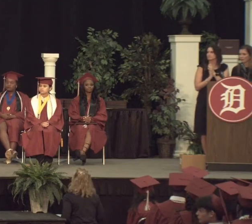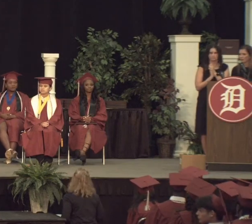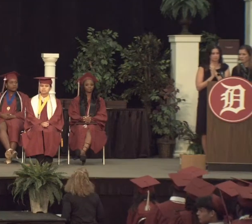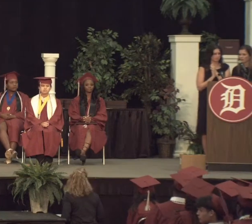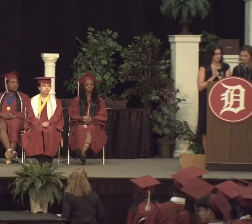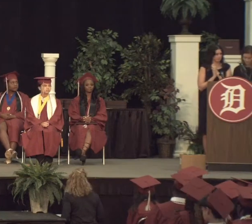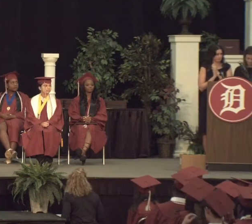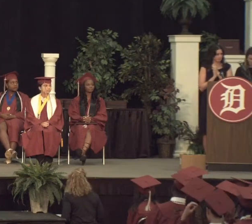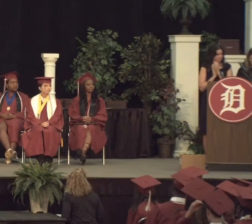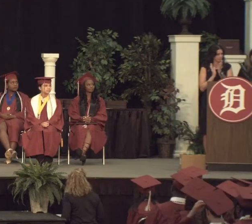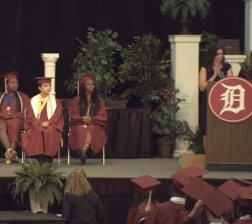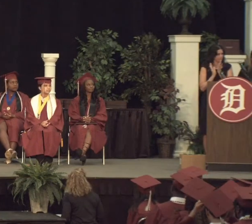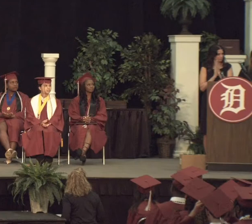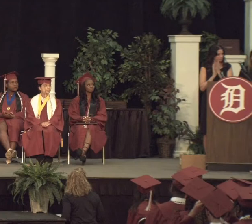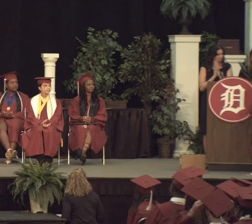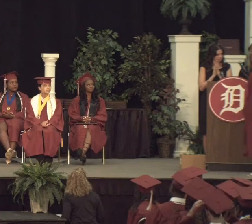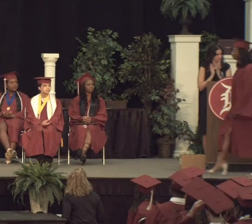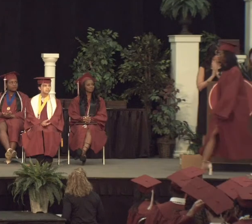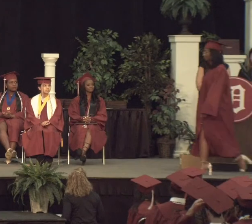Star Blue.